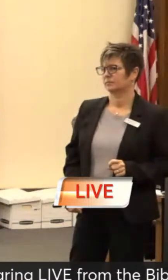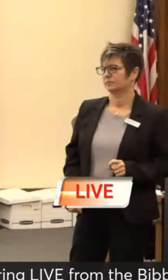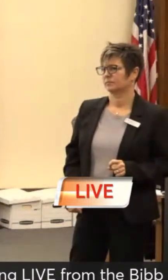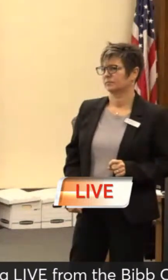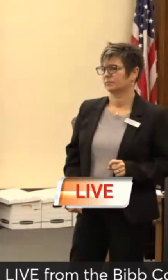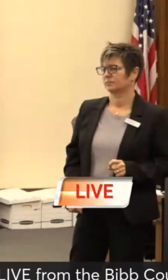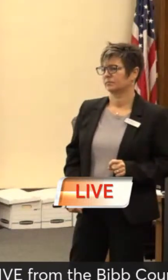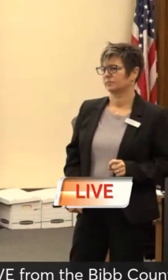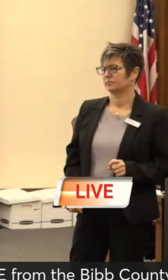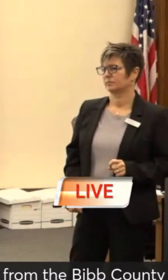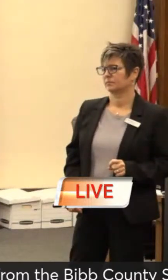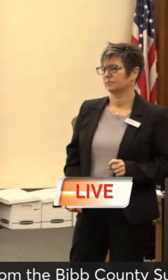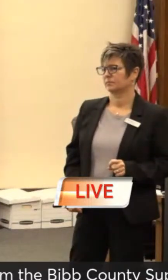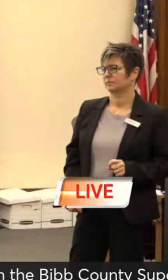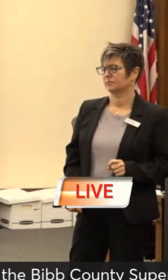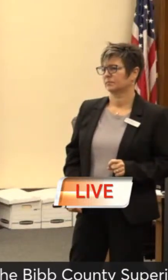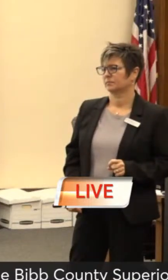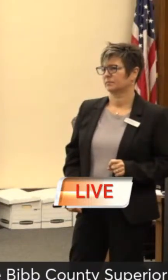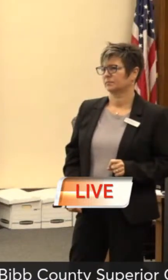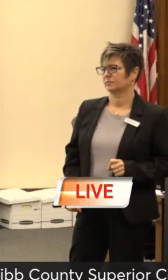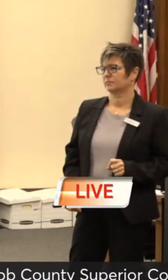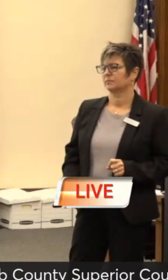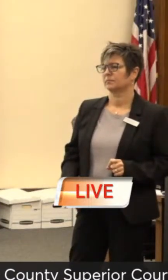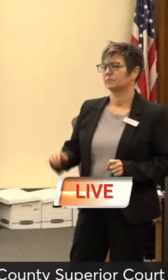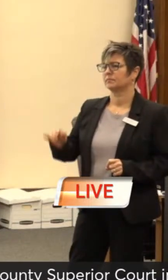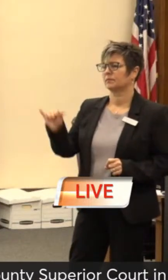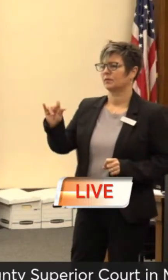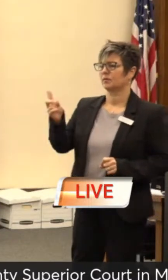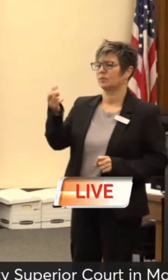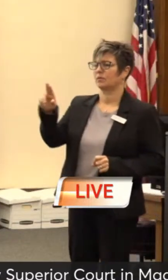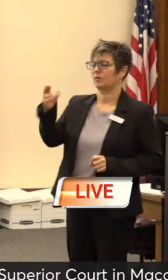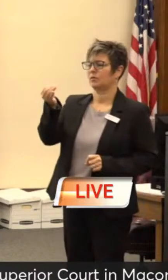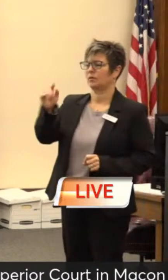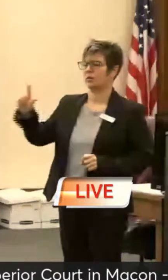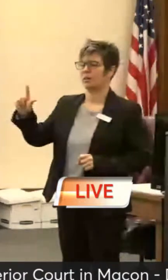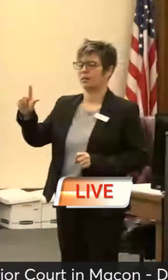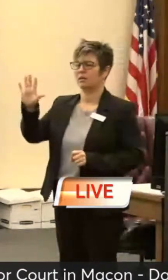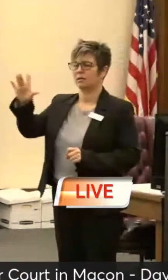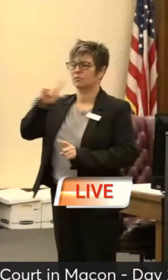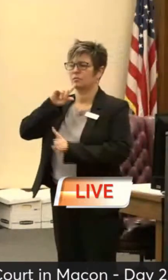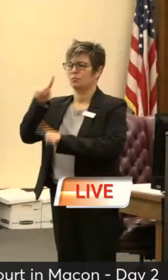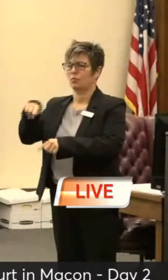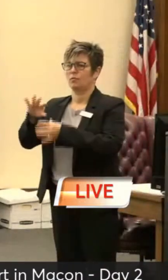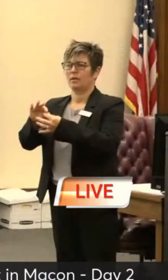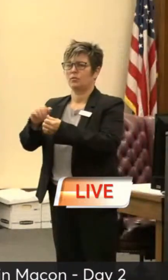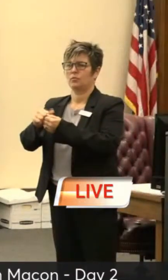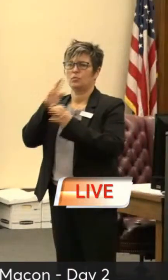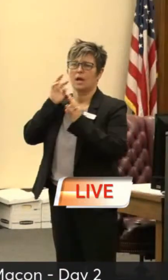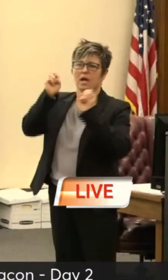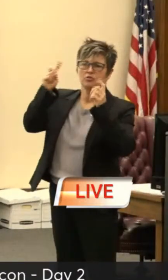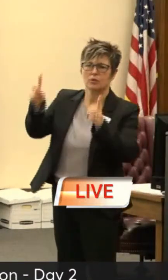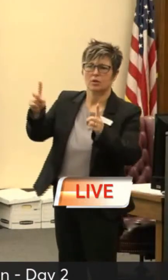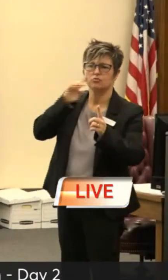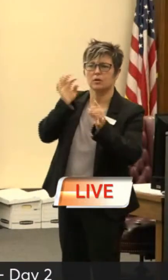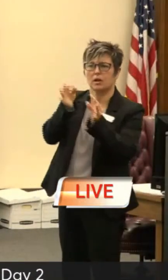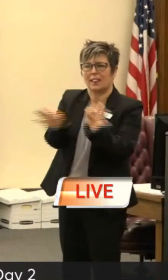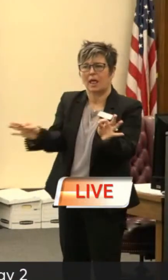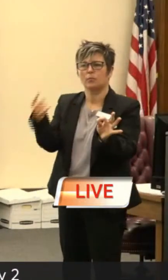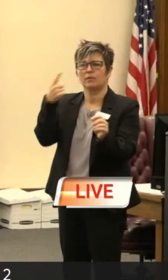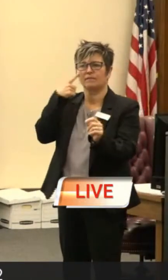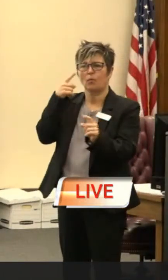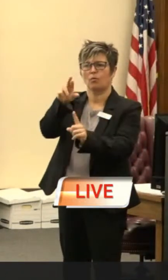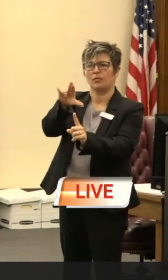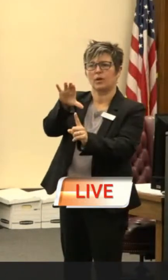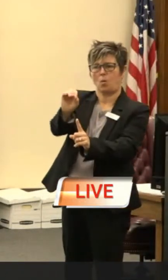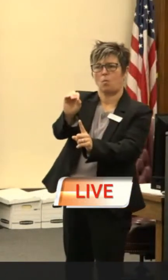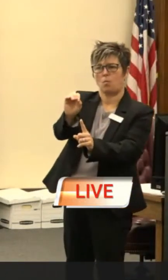report of his, it's called Report on the Education, Language, and Communication Context of Ricardo Harris.